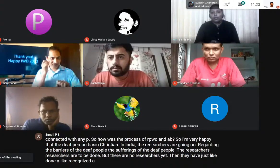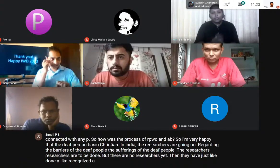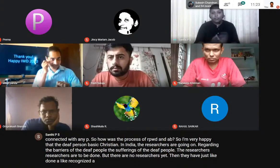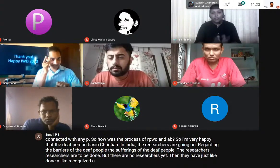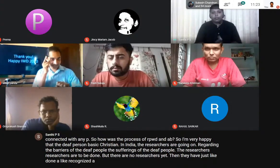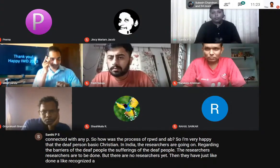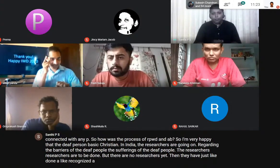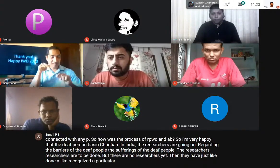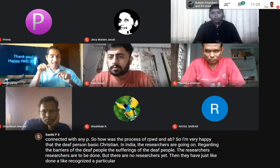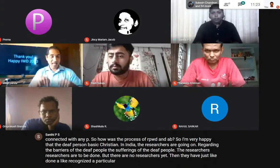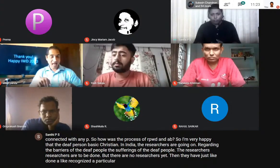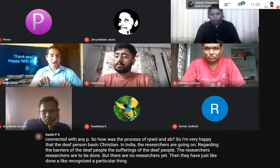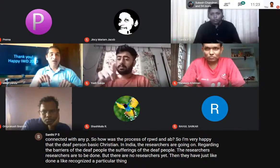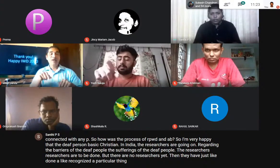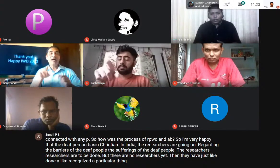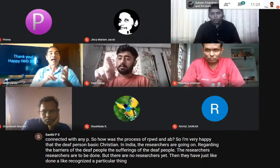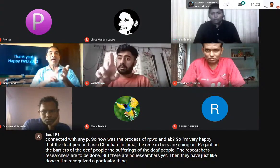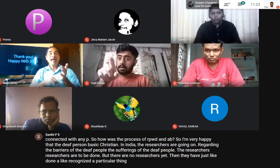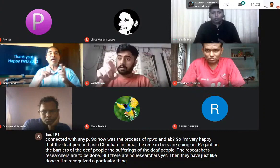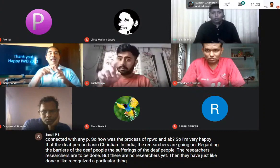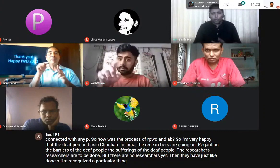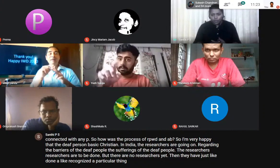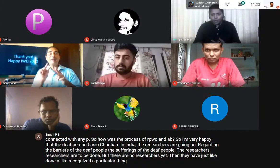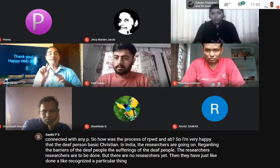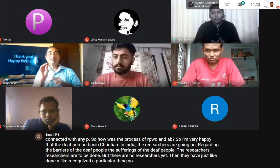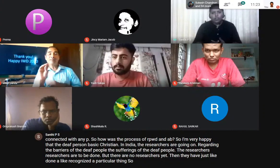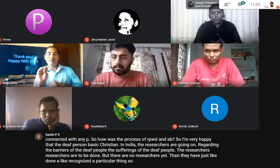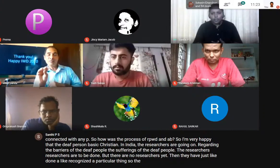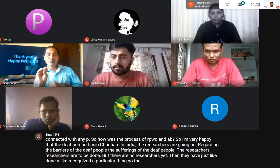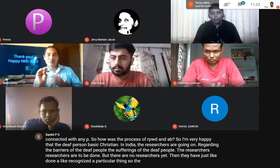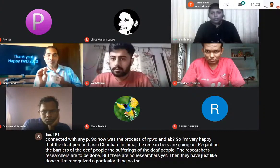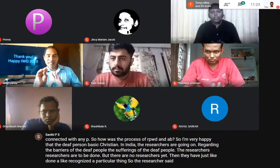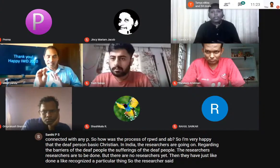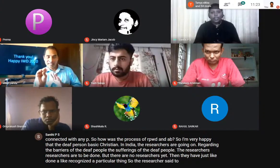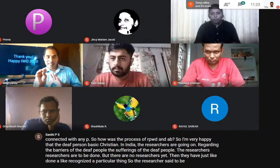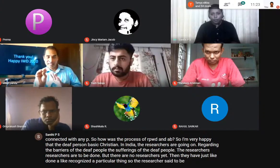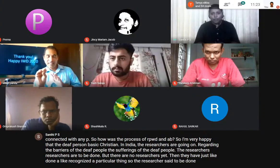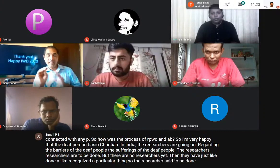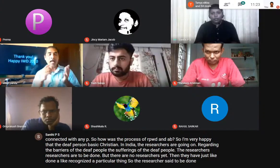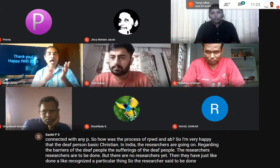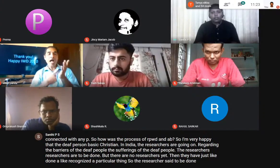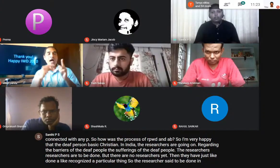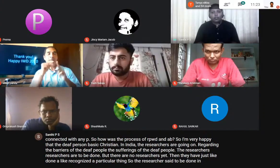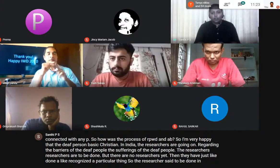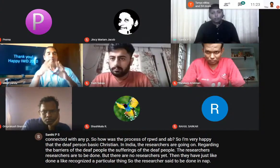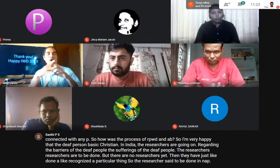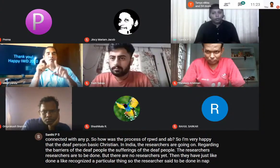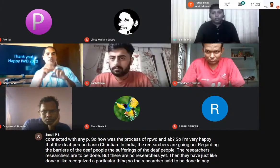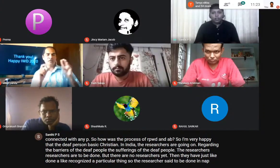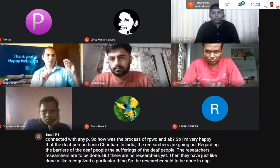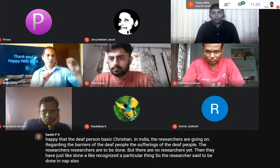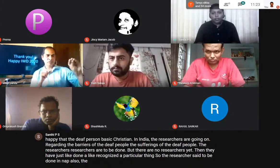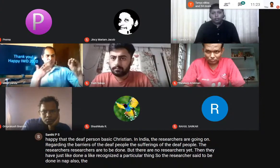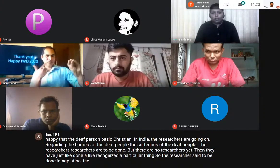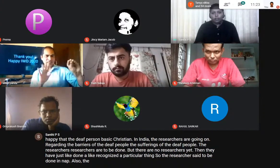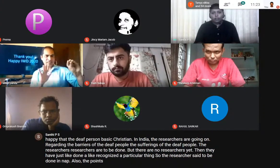thing. So the researches are to be done. In NEP, also the points are done with